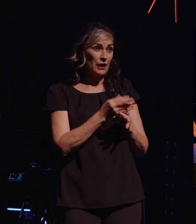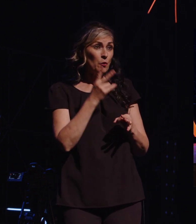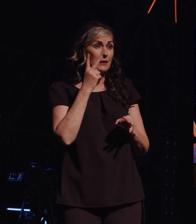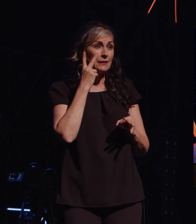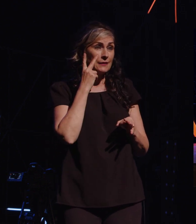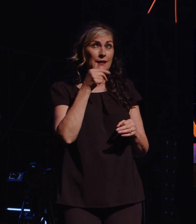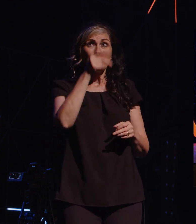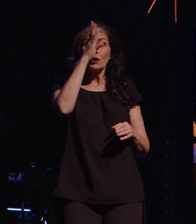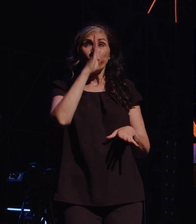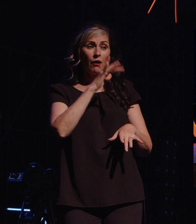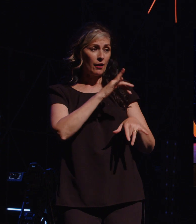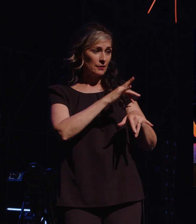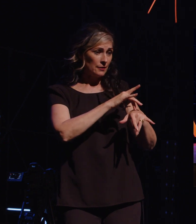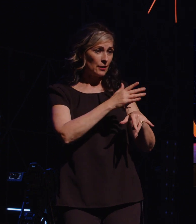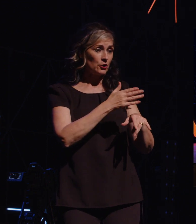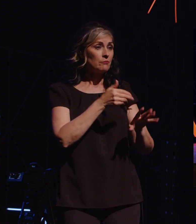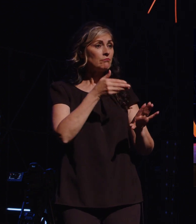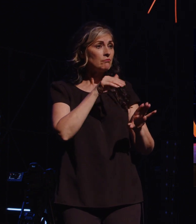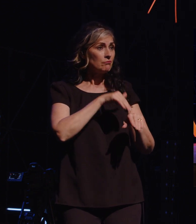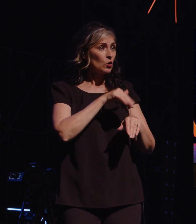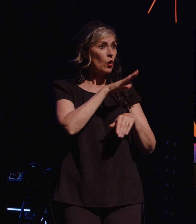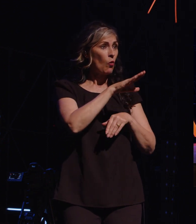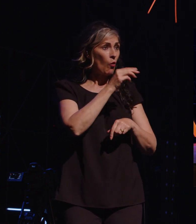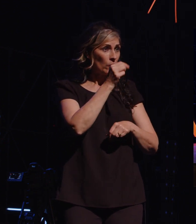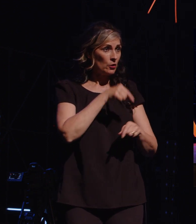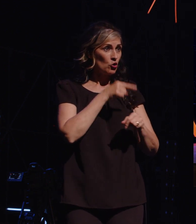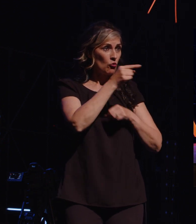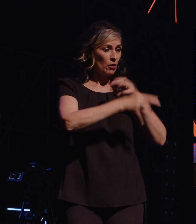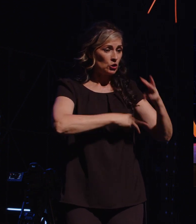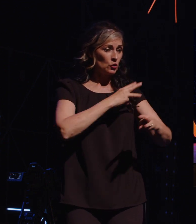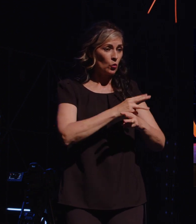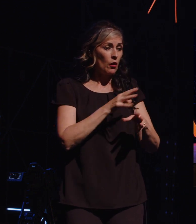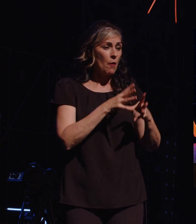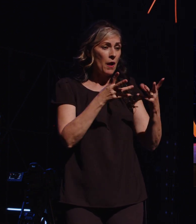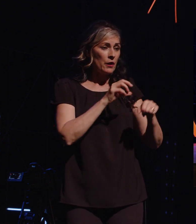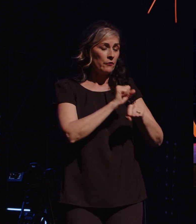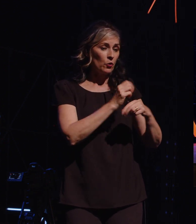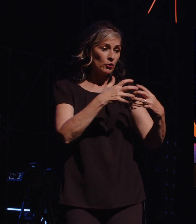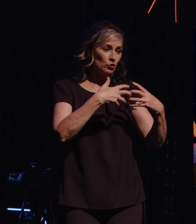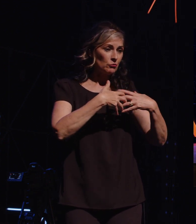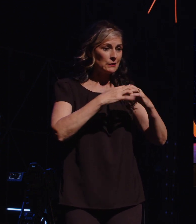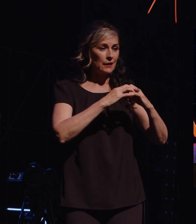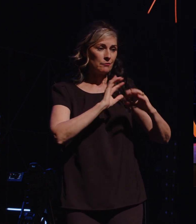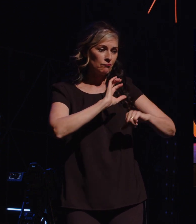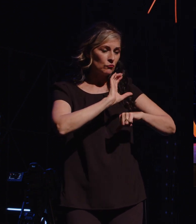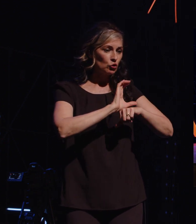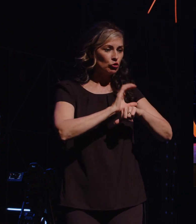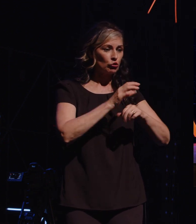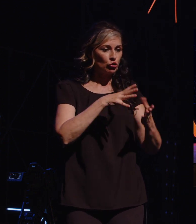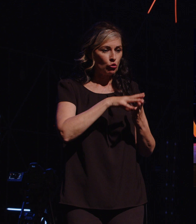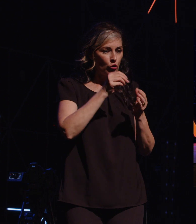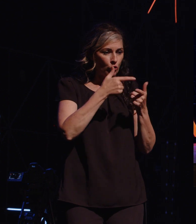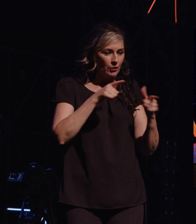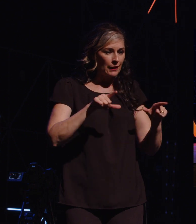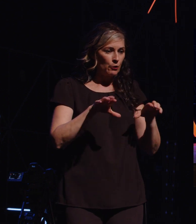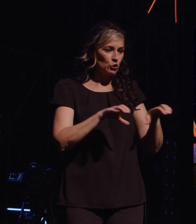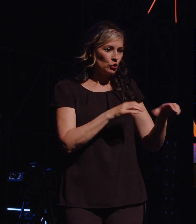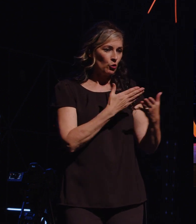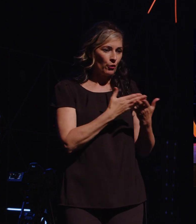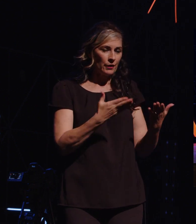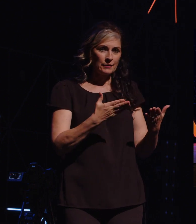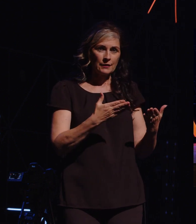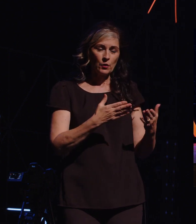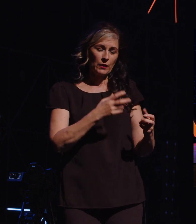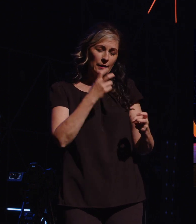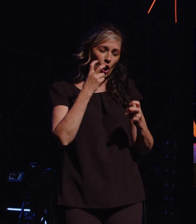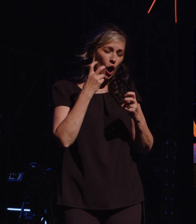on, hey, you need to go overseas. Because the amount of work that it takes to start a church, to learn the language, to do these things, man, we need our